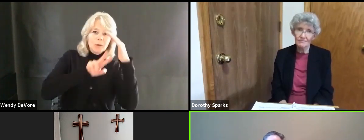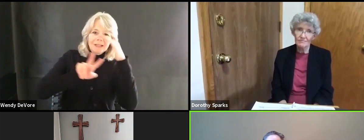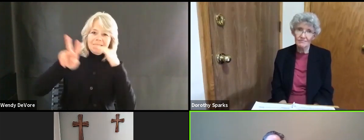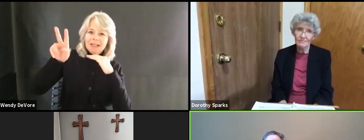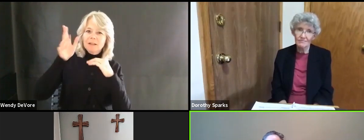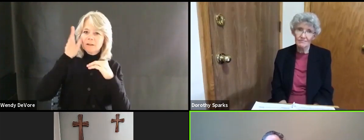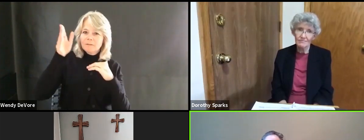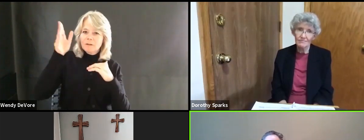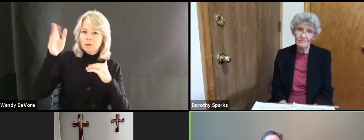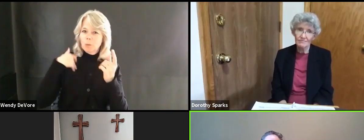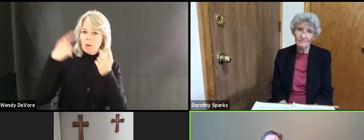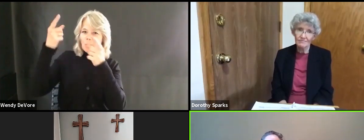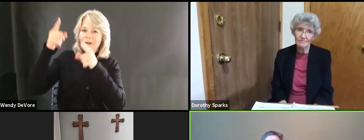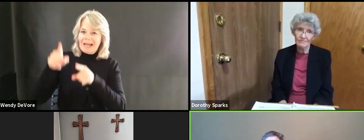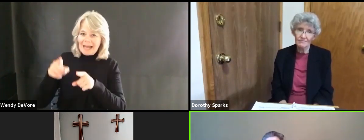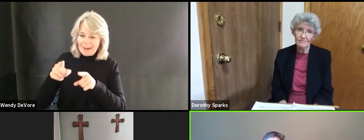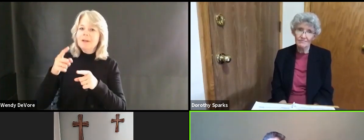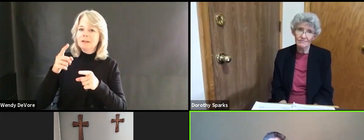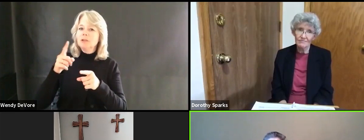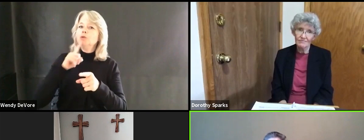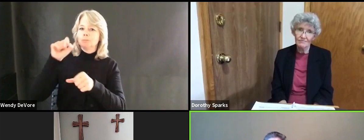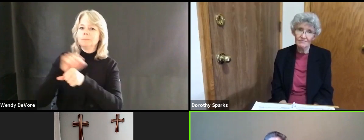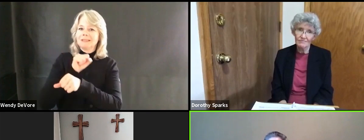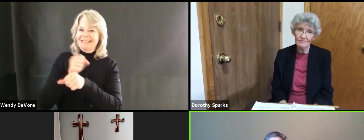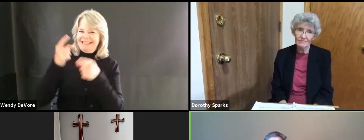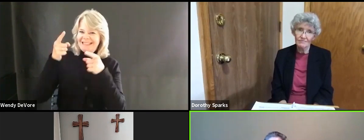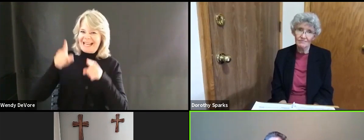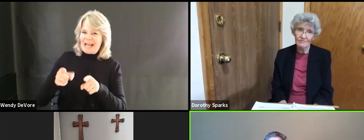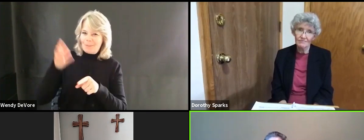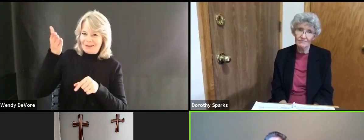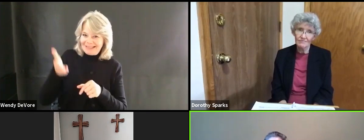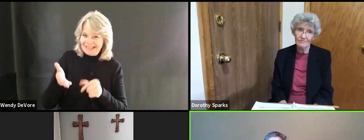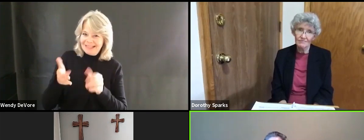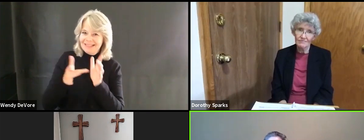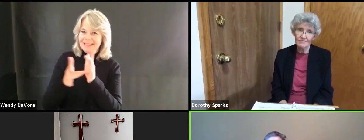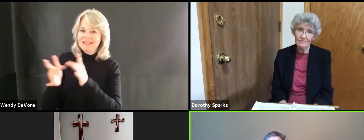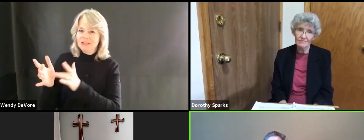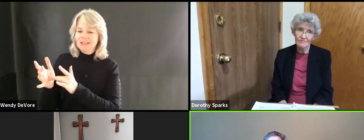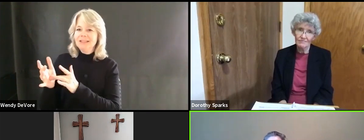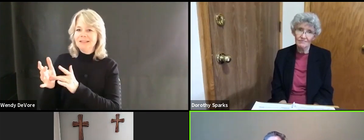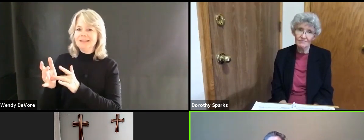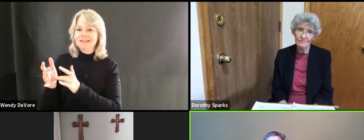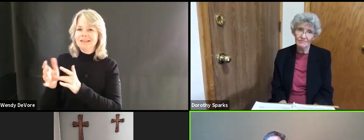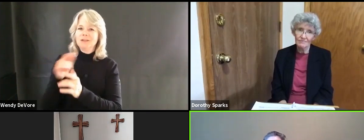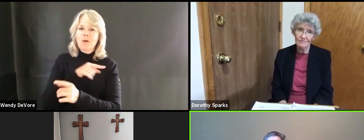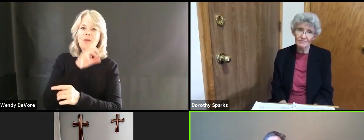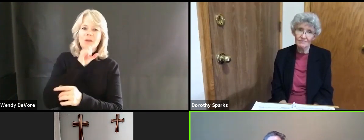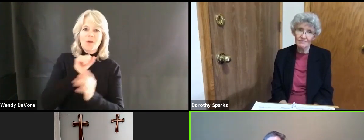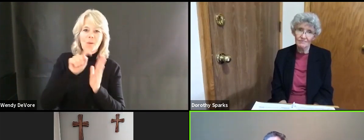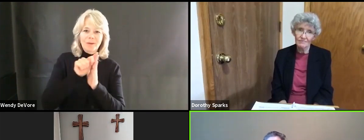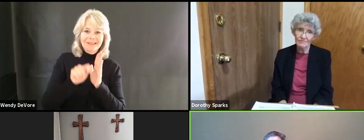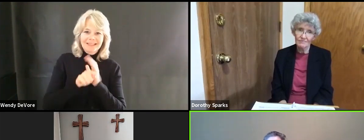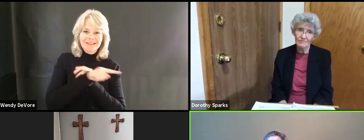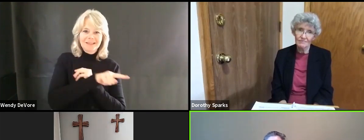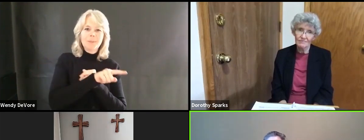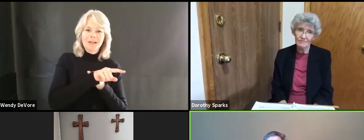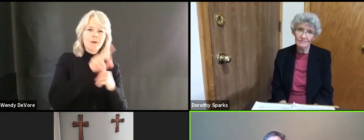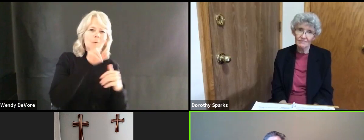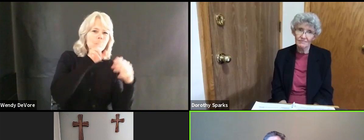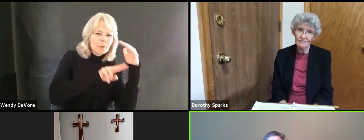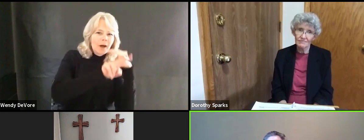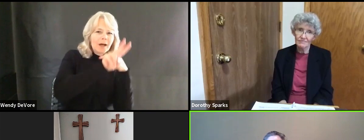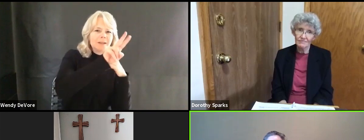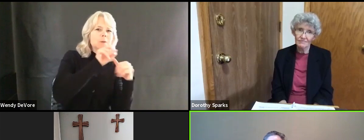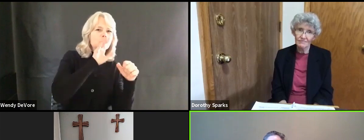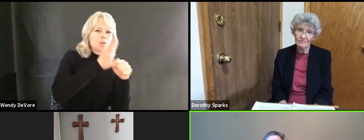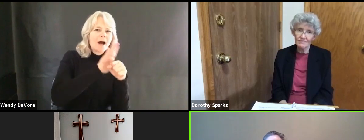is looking to the Old Testament promises. And how do we see Jesus fulfill those